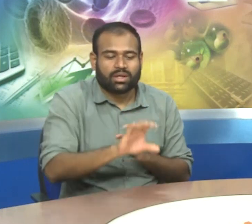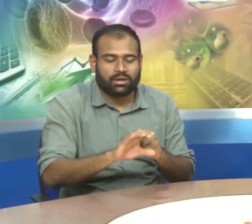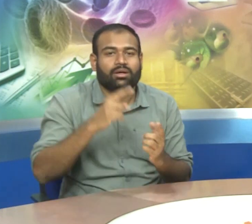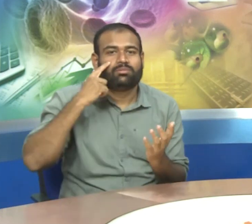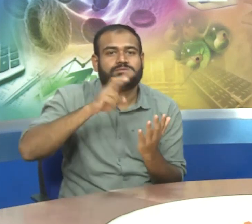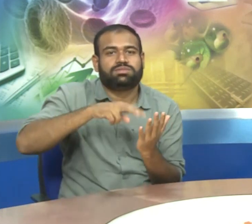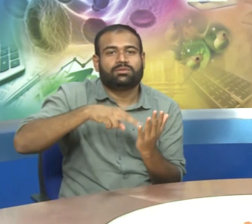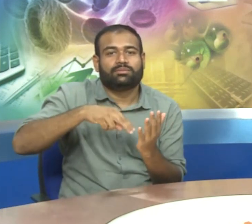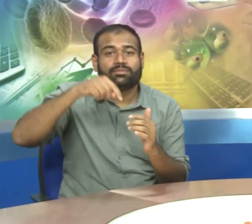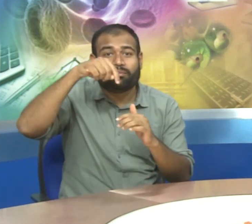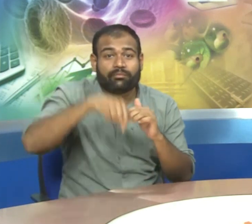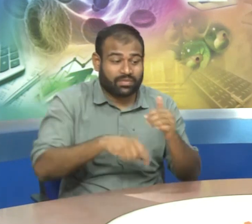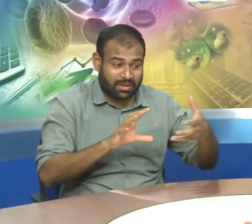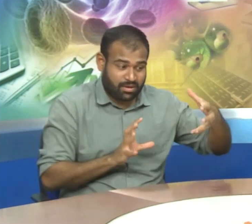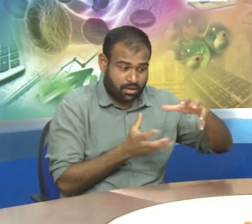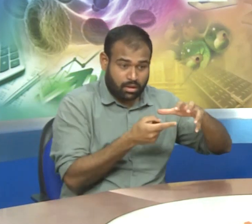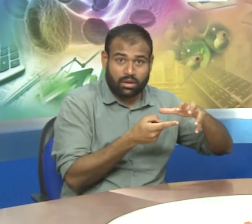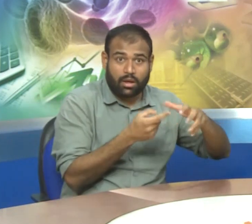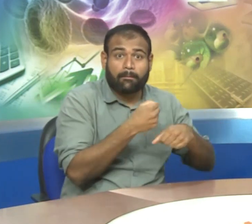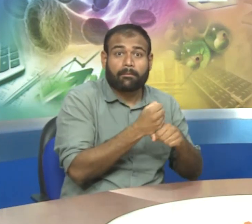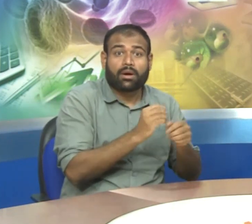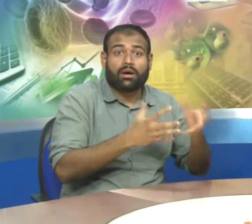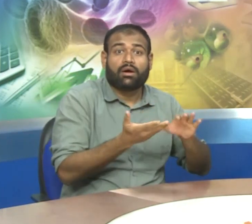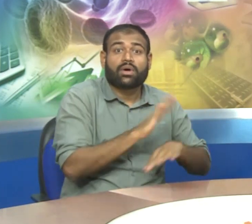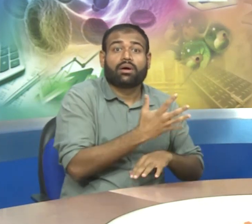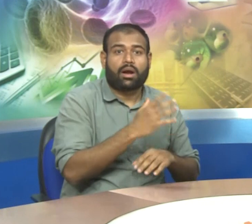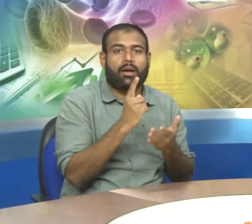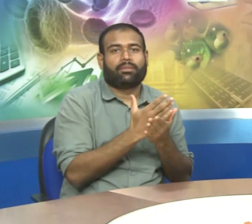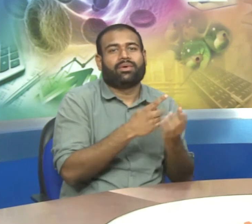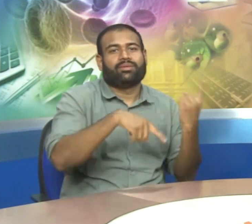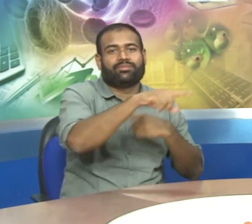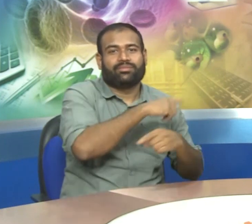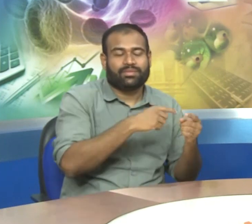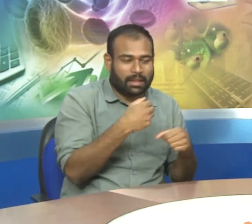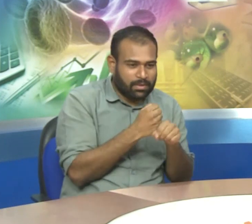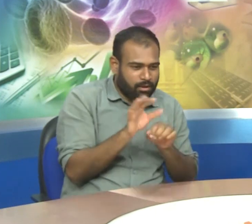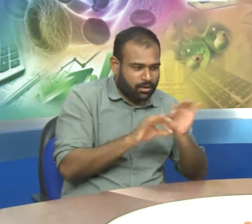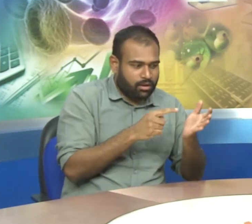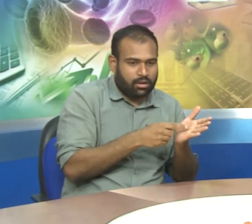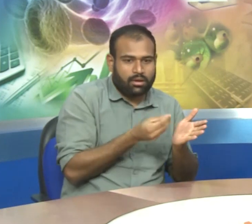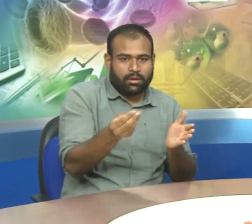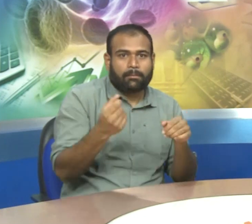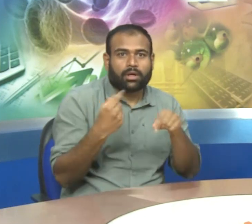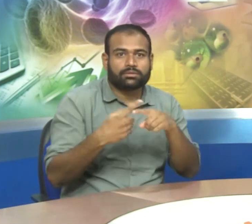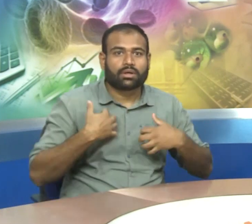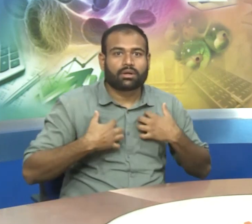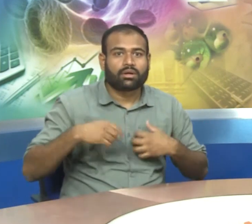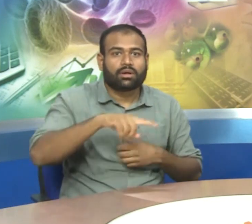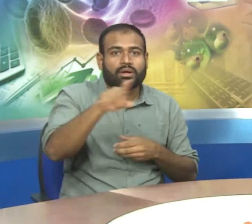At times, a well-prepared abstract serves as a substitute for the document, and the